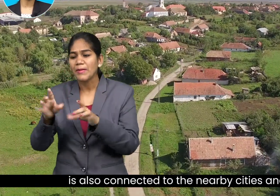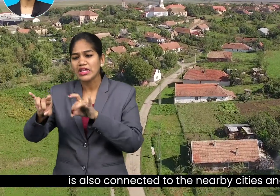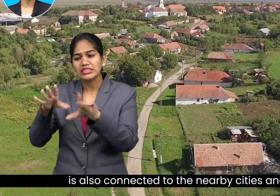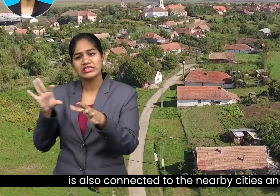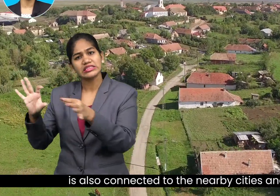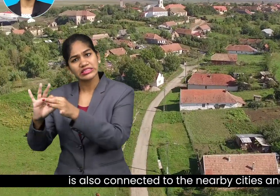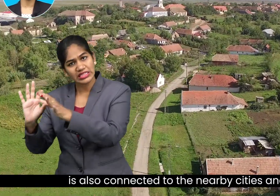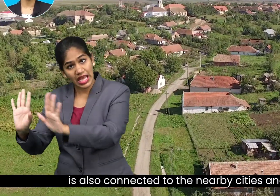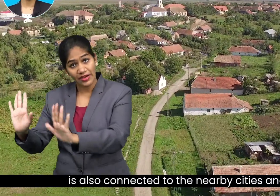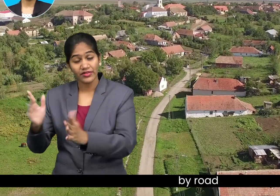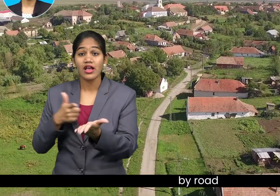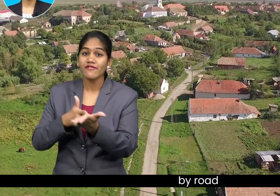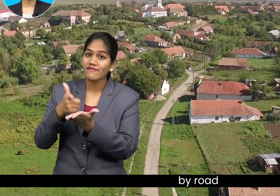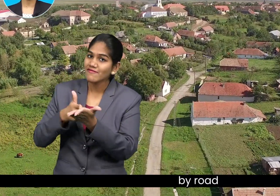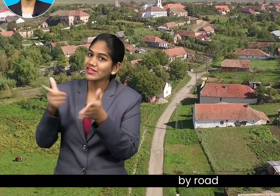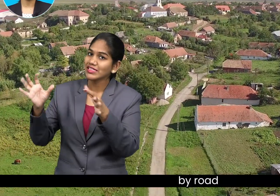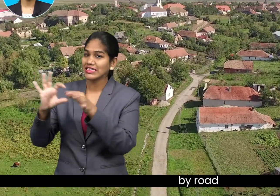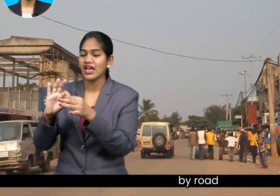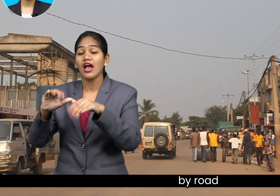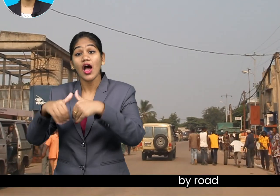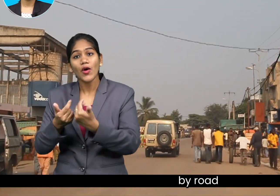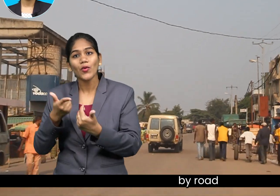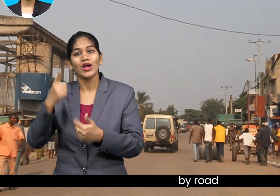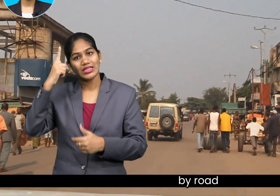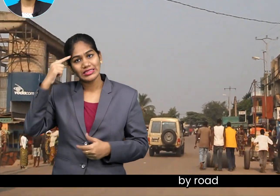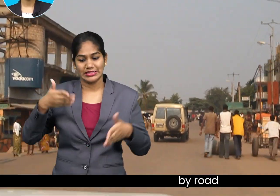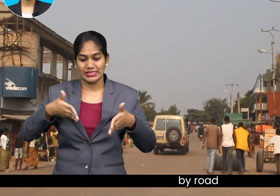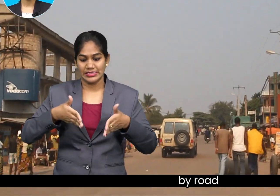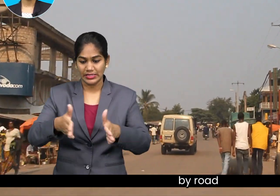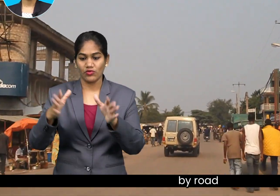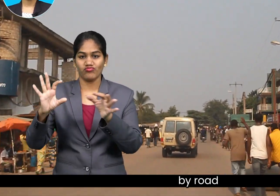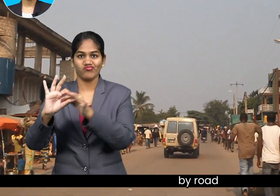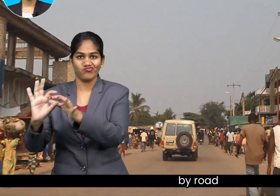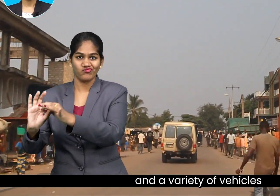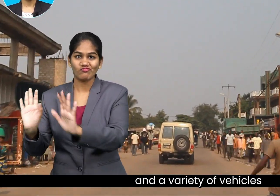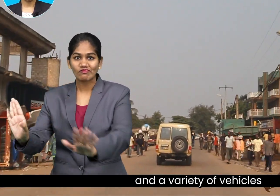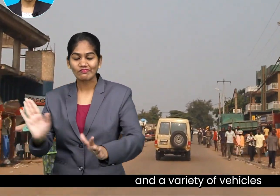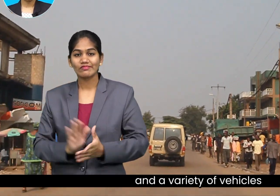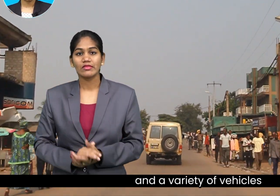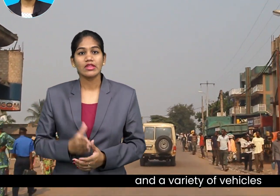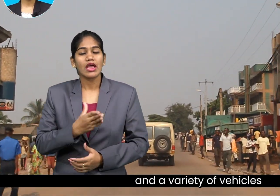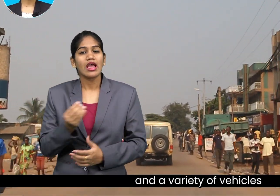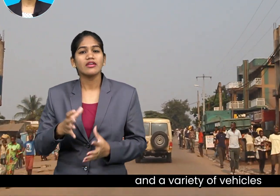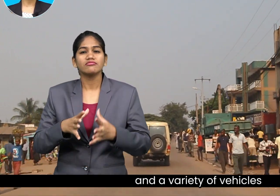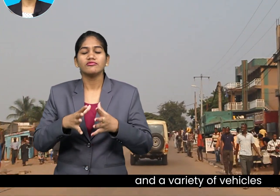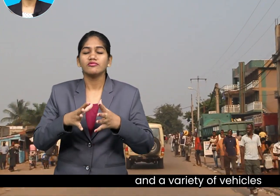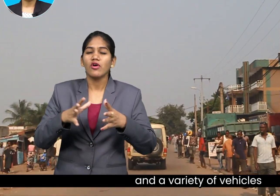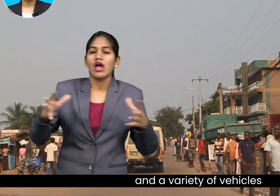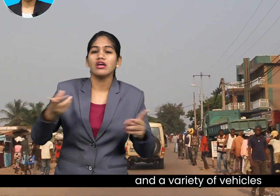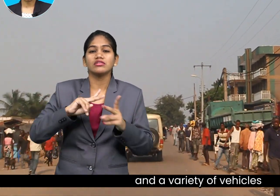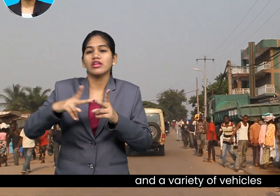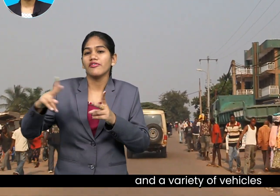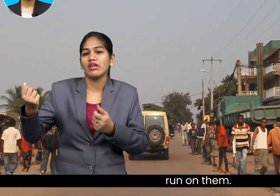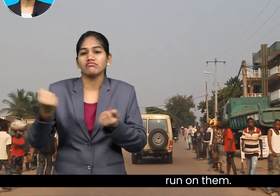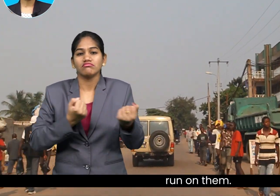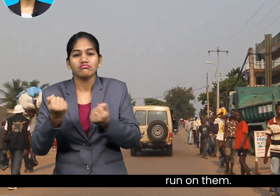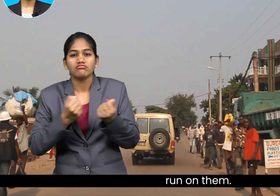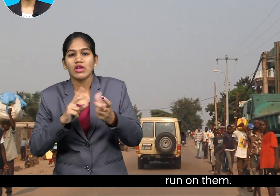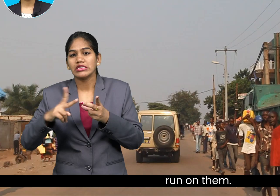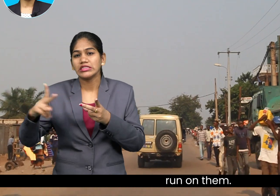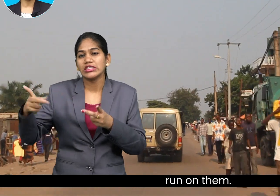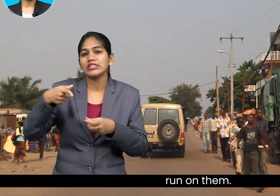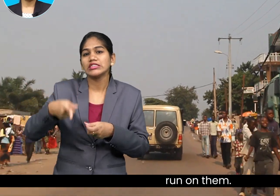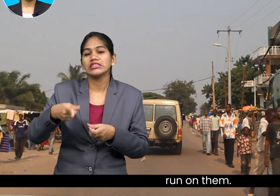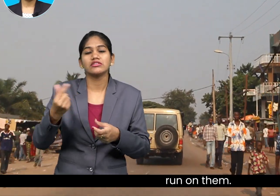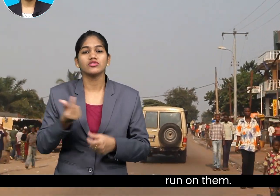cities and villages by road. and a variety of vehicles run